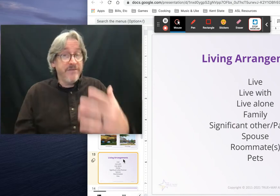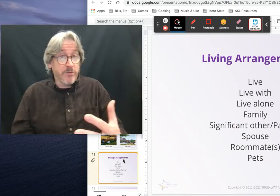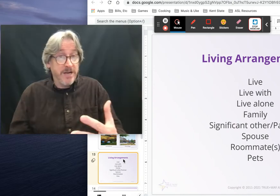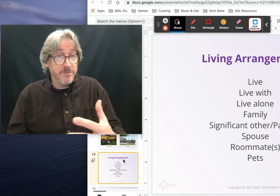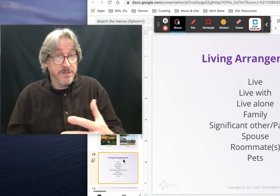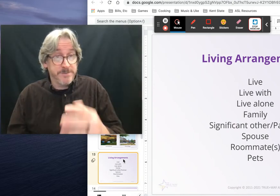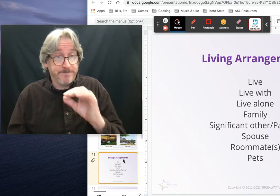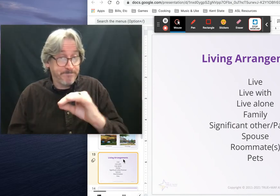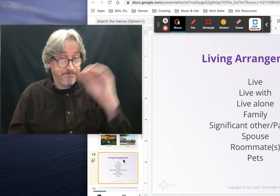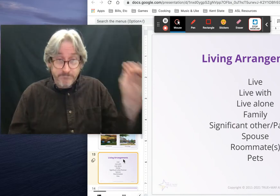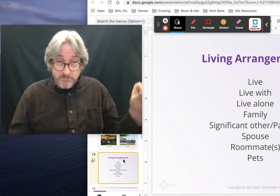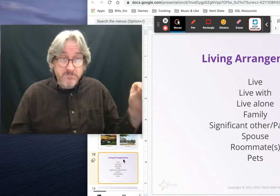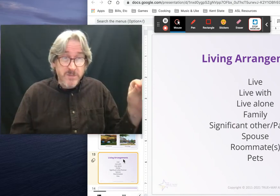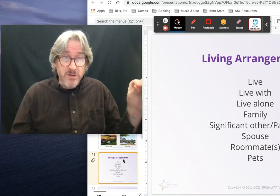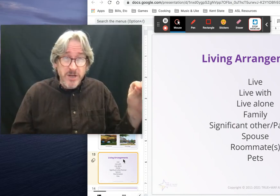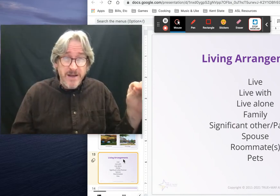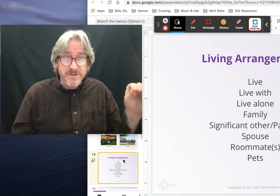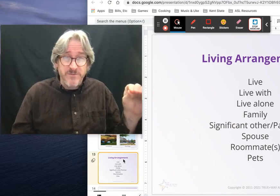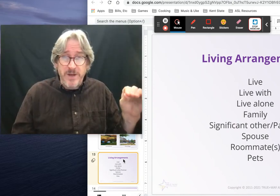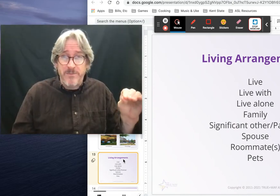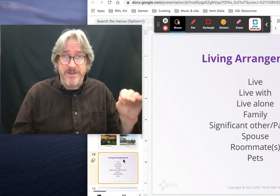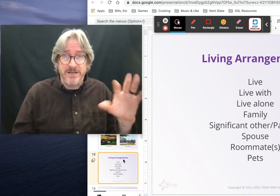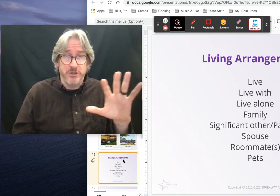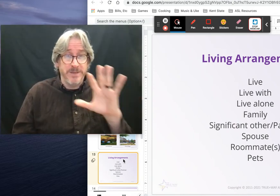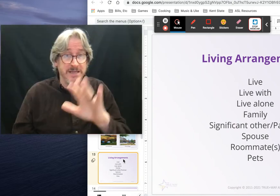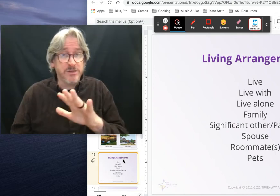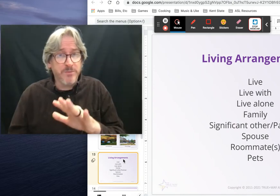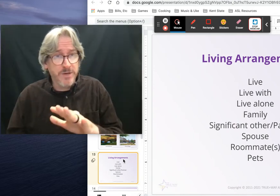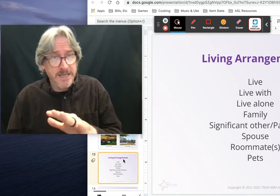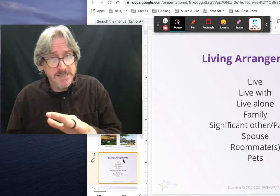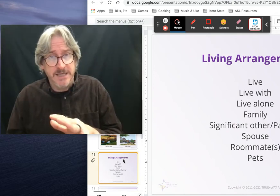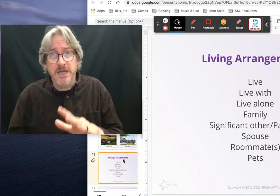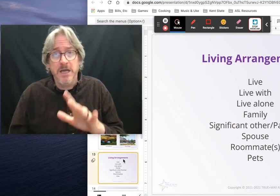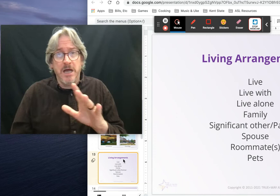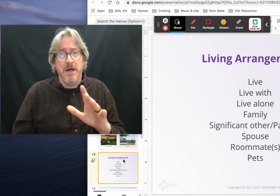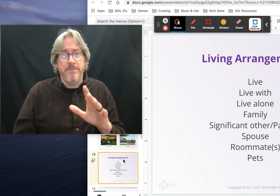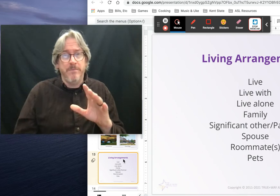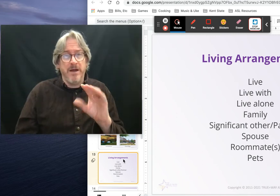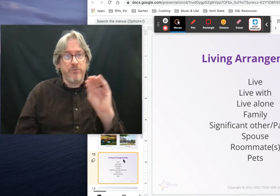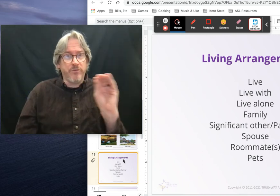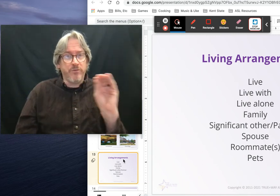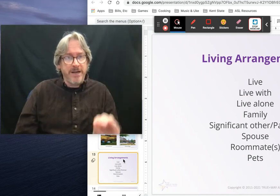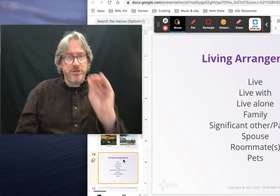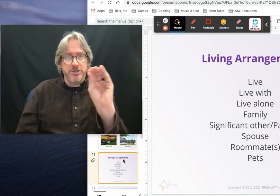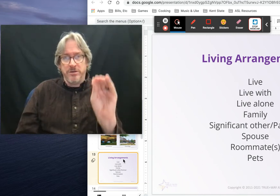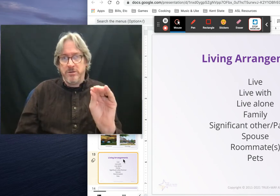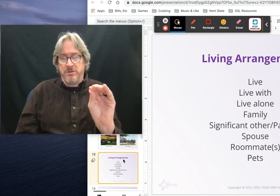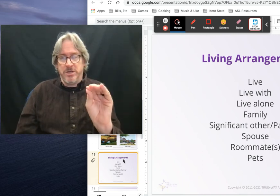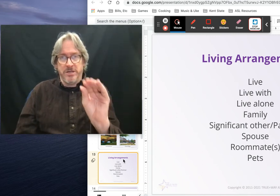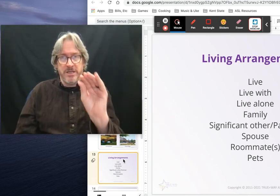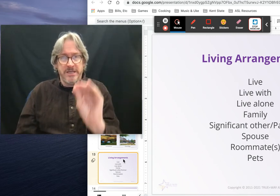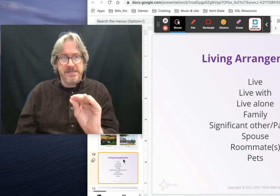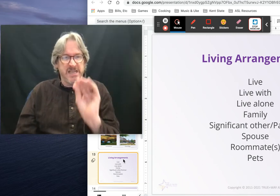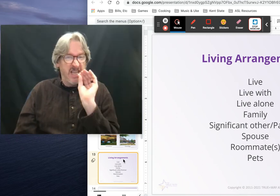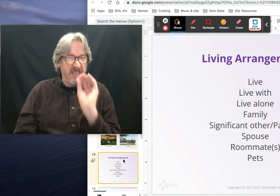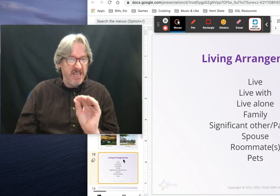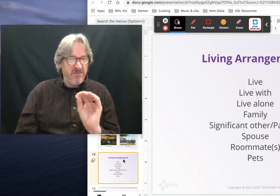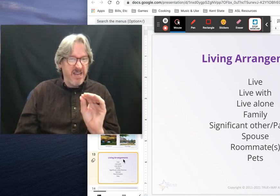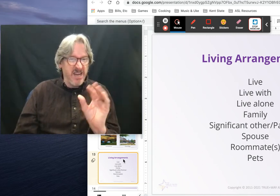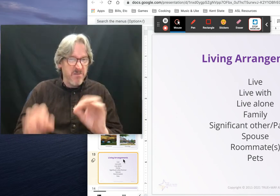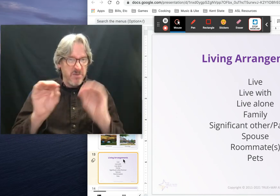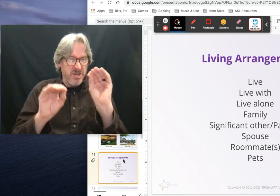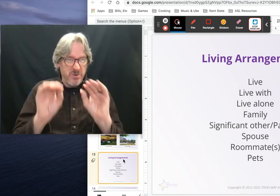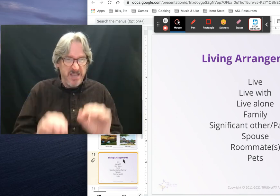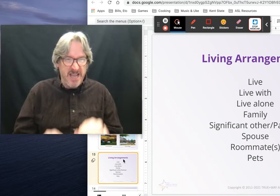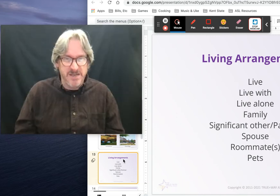Then living arrangements. We're going to have some vocab with that too, but these are pretty easy. I rearranged the list a little